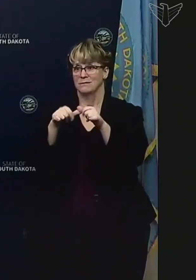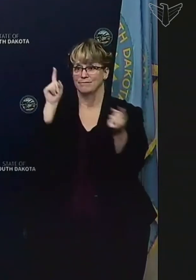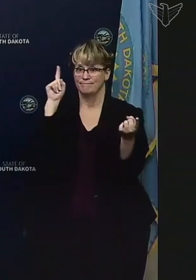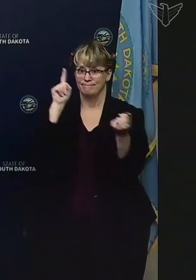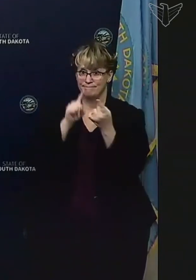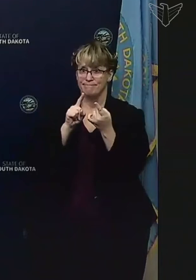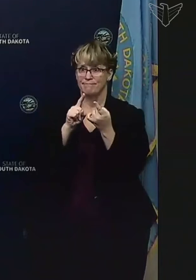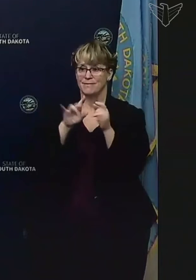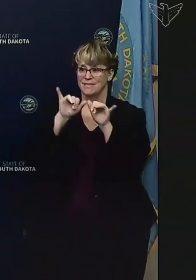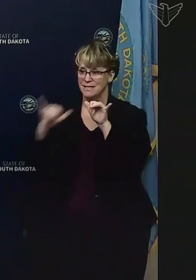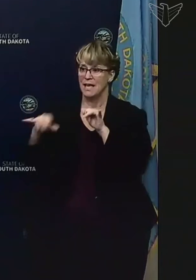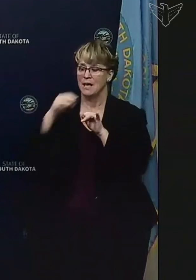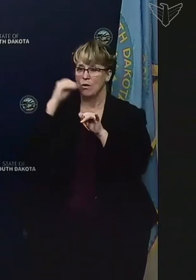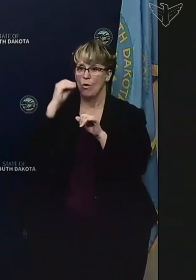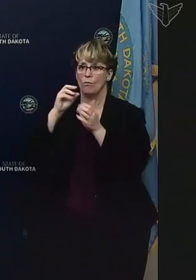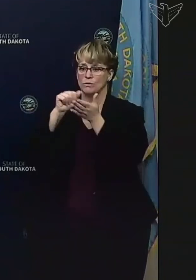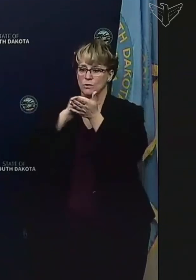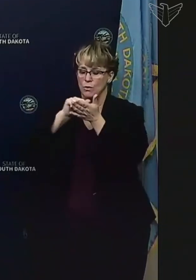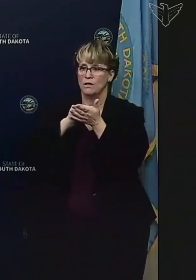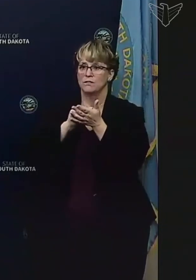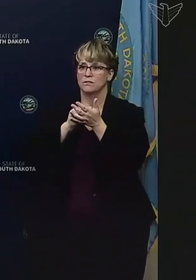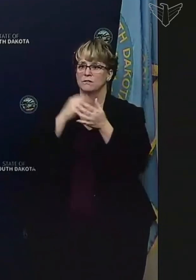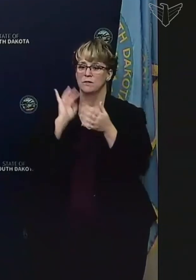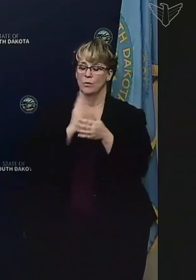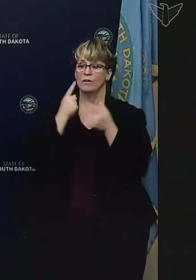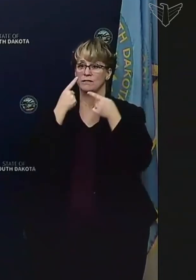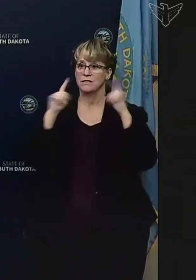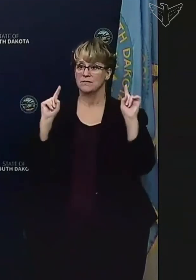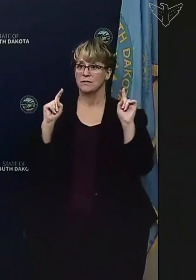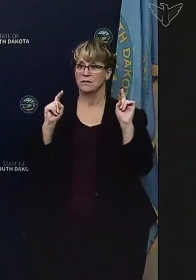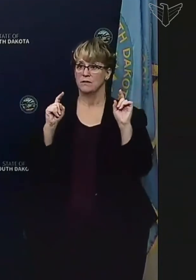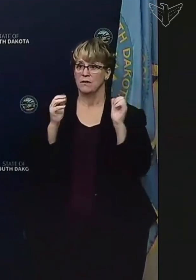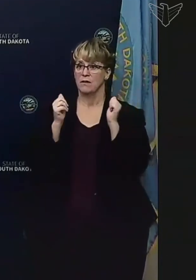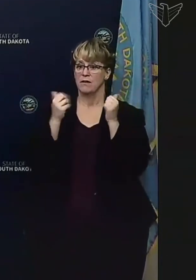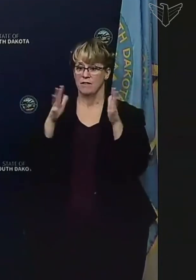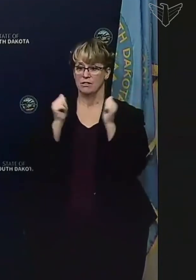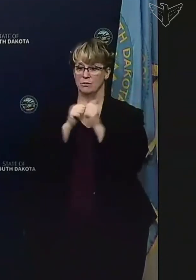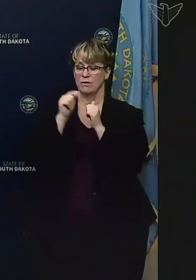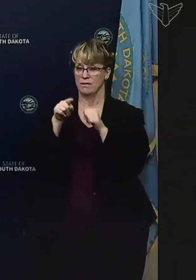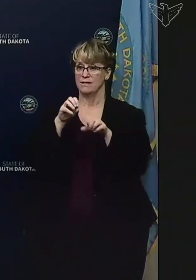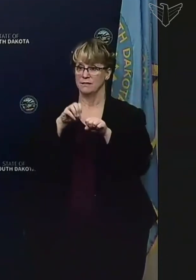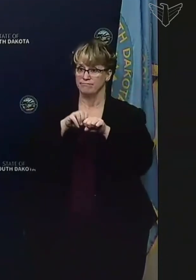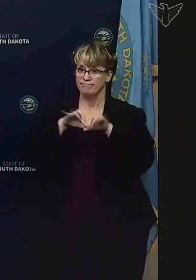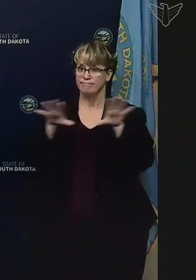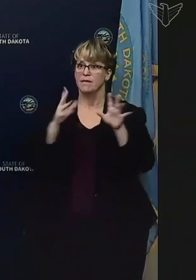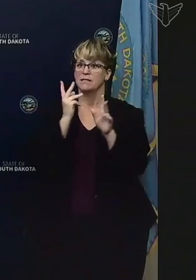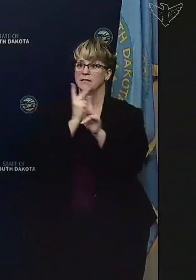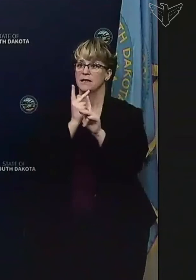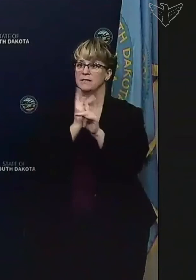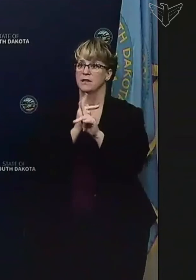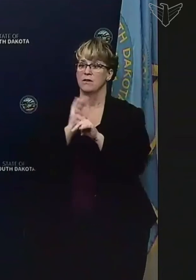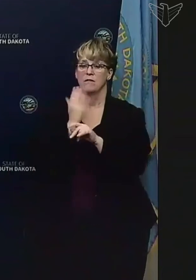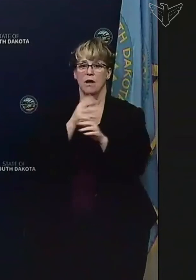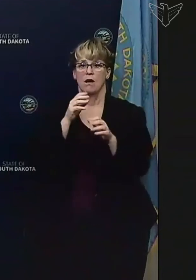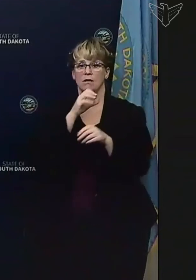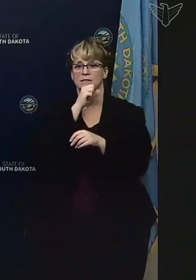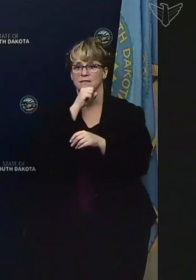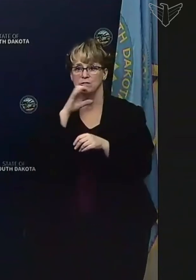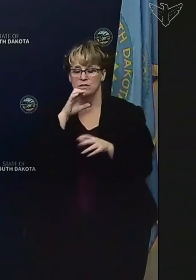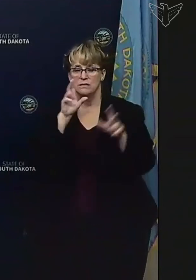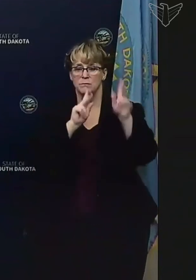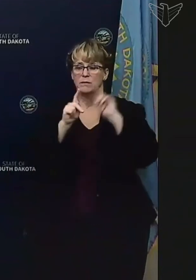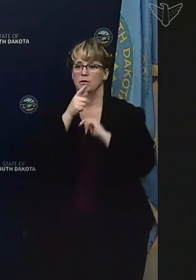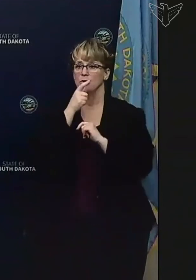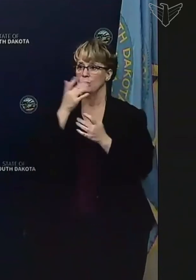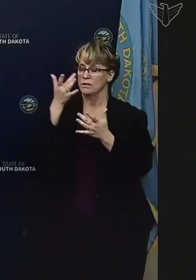make sure that we are successful coming through this virus in a way that's responsible and takes care of our vulnerable populations